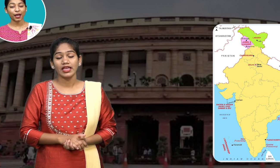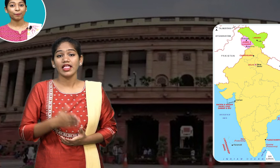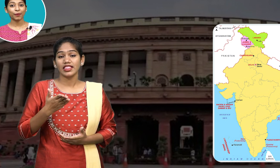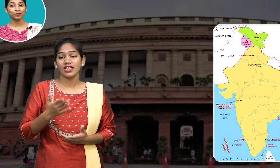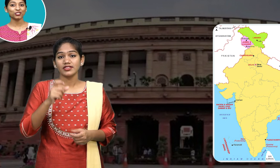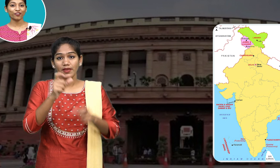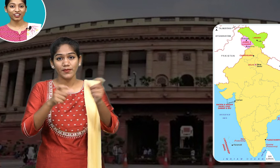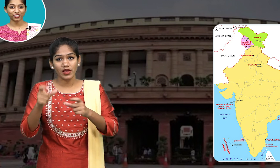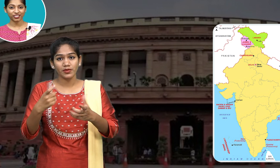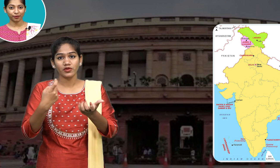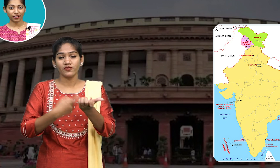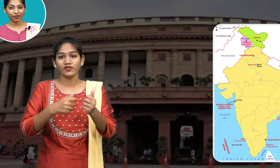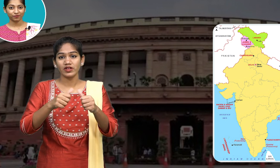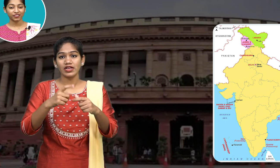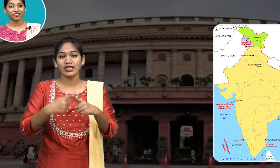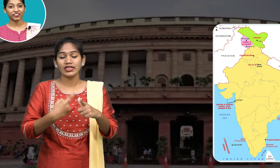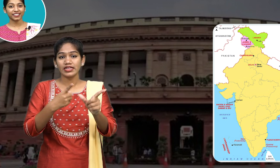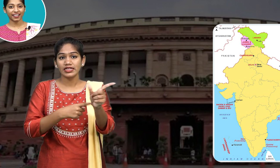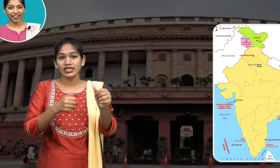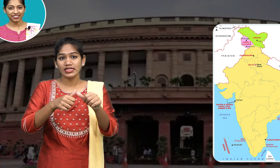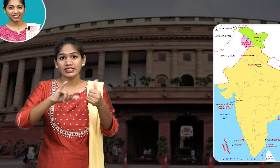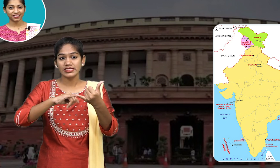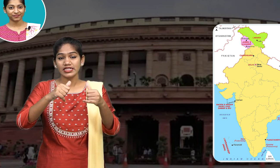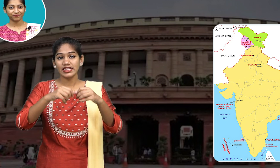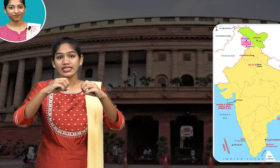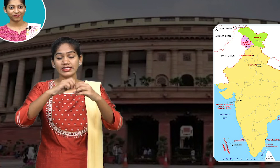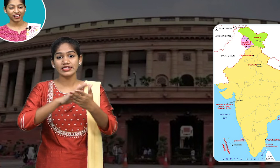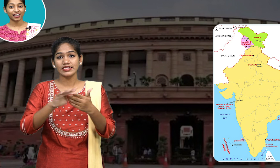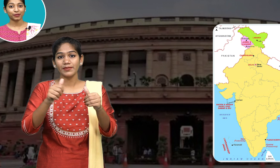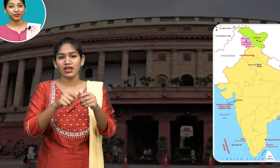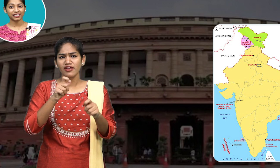Thus, members of Rajya Sabha work as